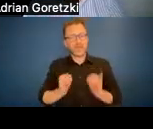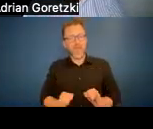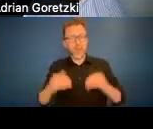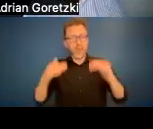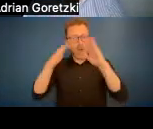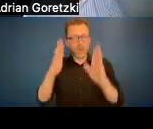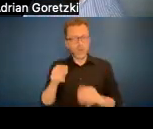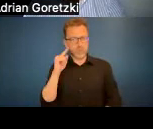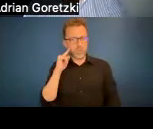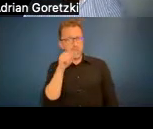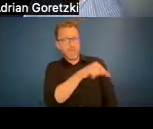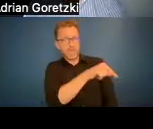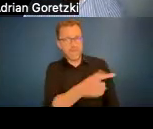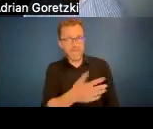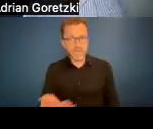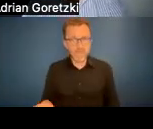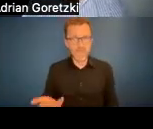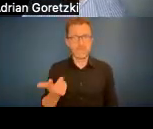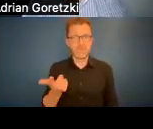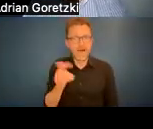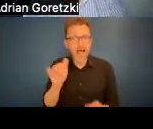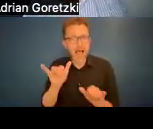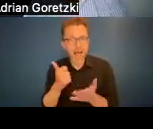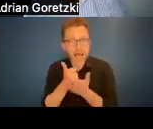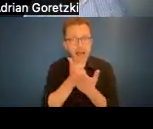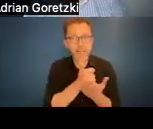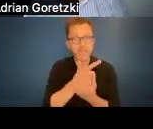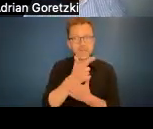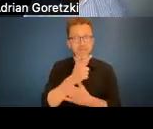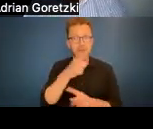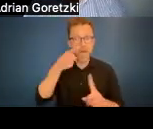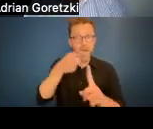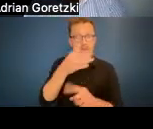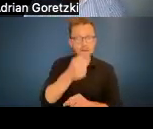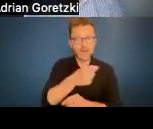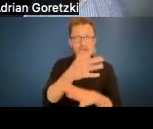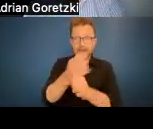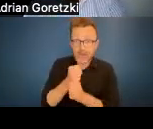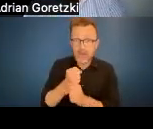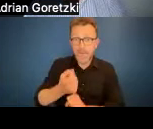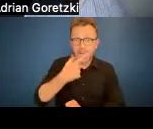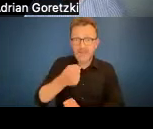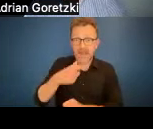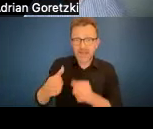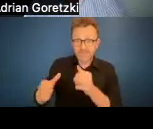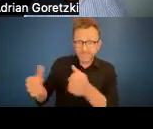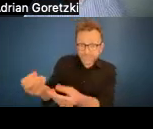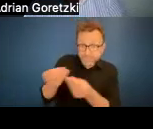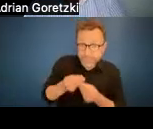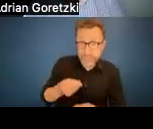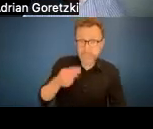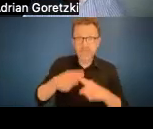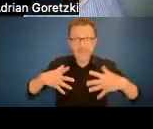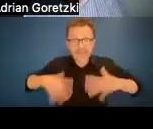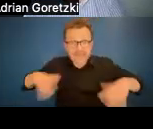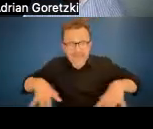had access to free of charge dressing there. They lived in this common house, let's say that's 10 families